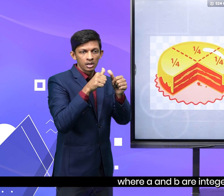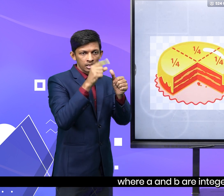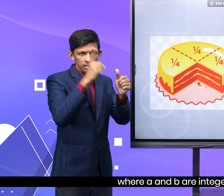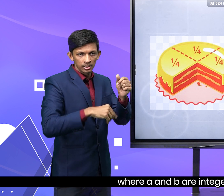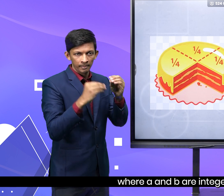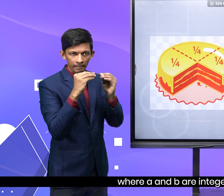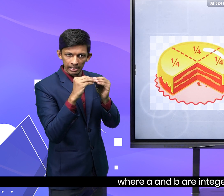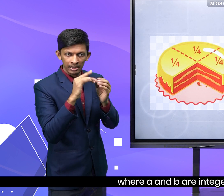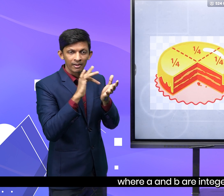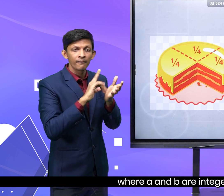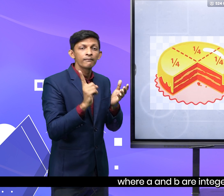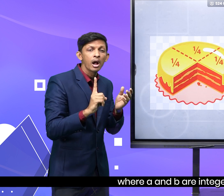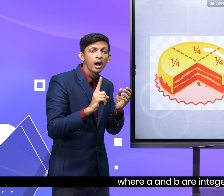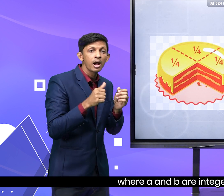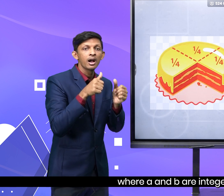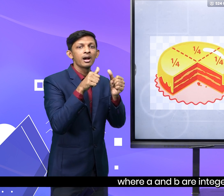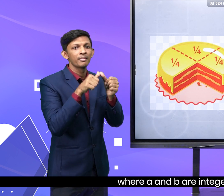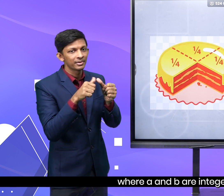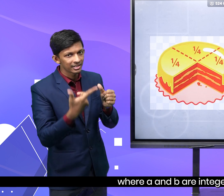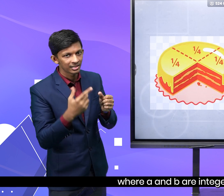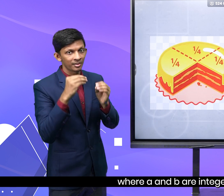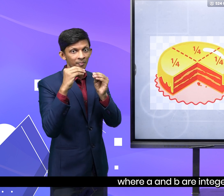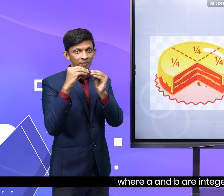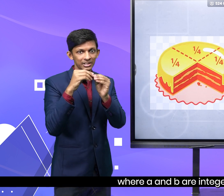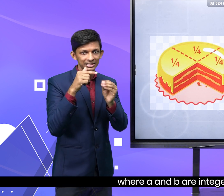and b are integers and b not equal to 0.